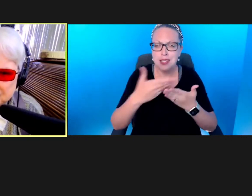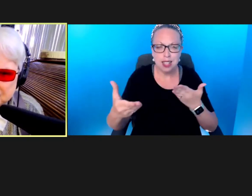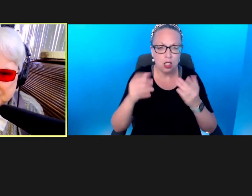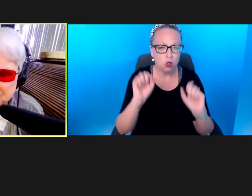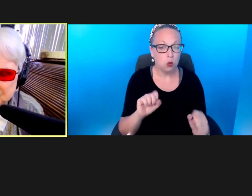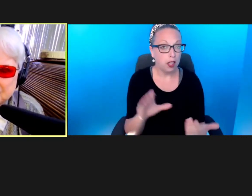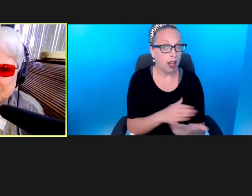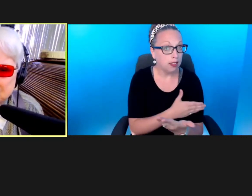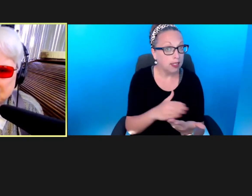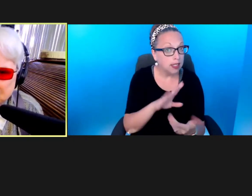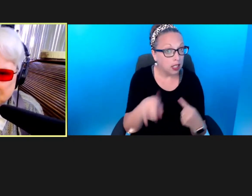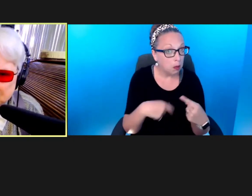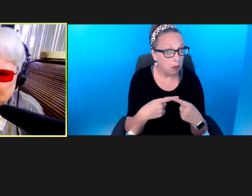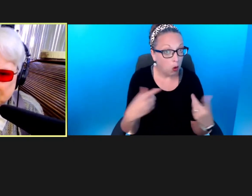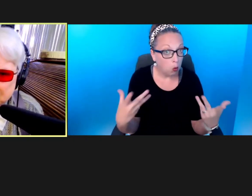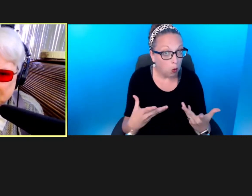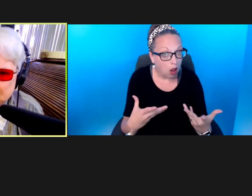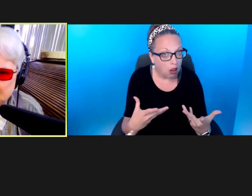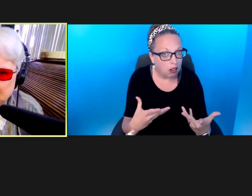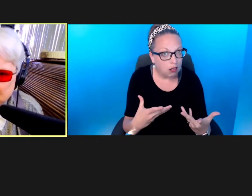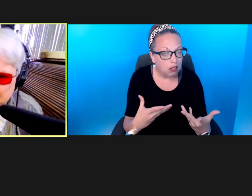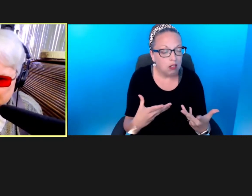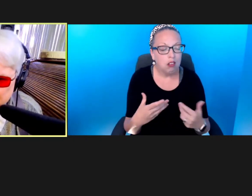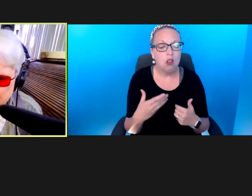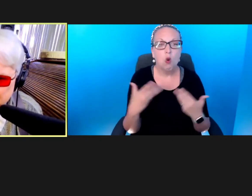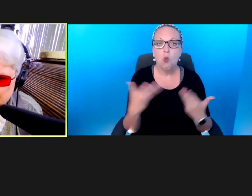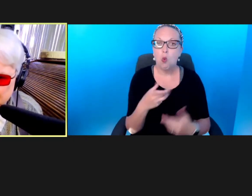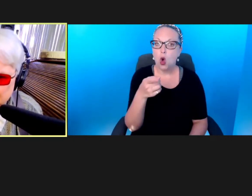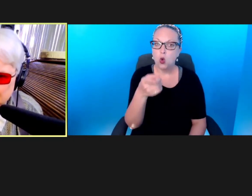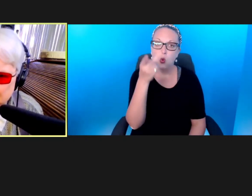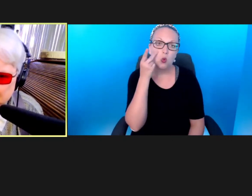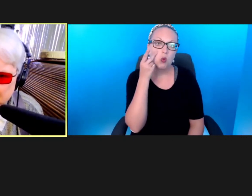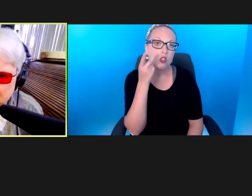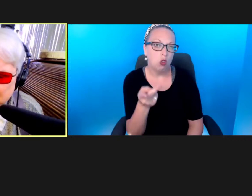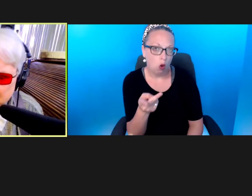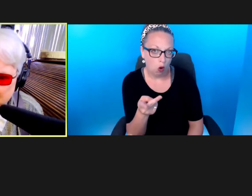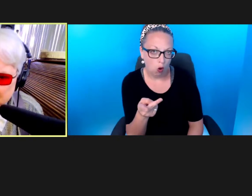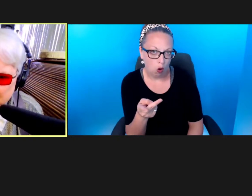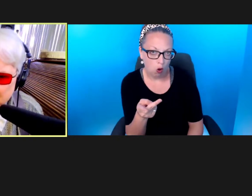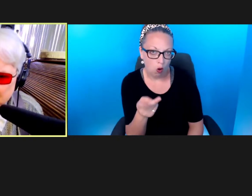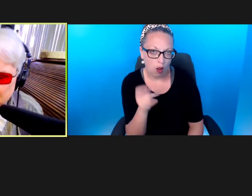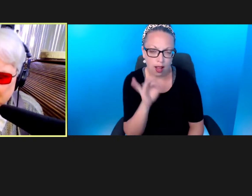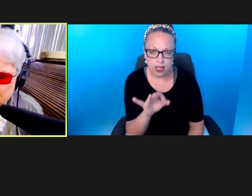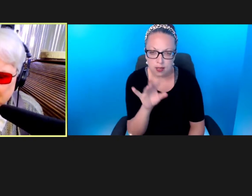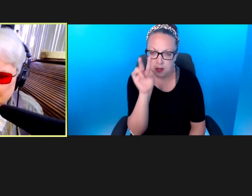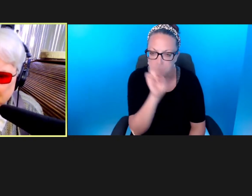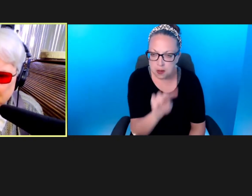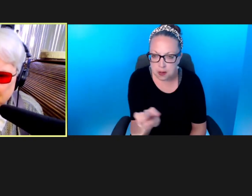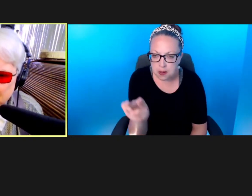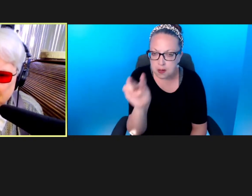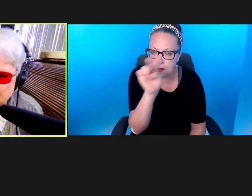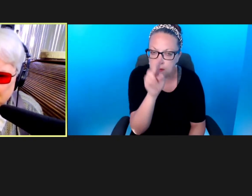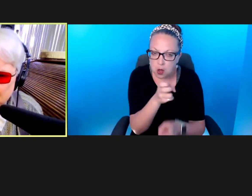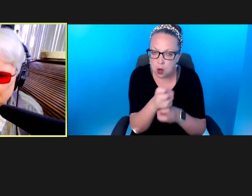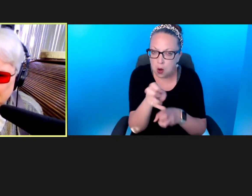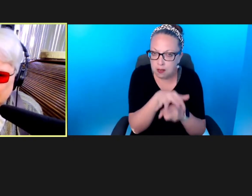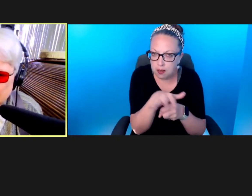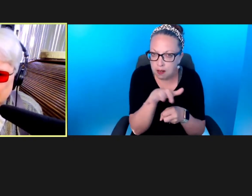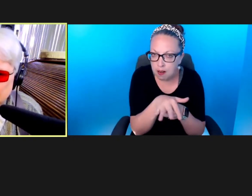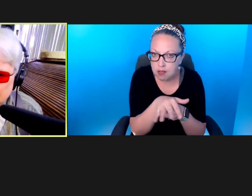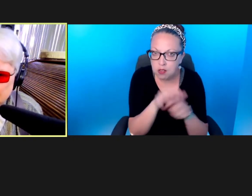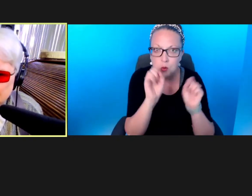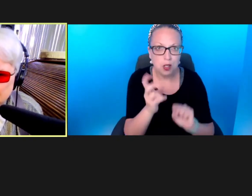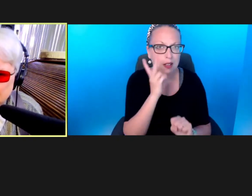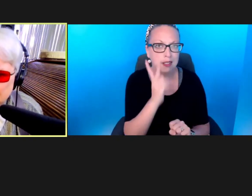about is what you saw. And if you look hard enough, you can see plenty